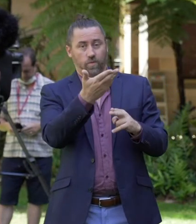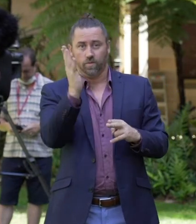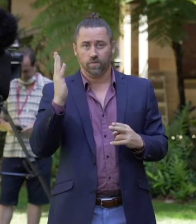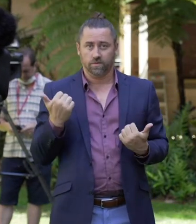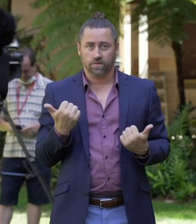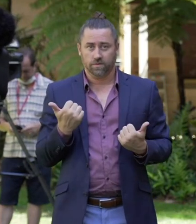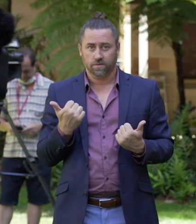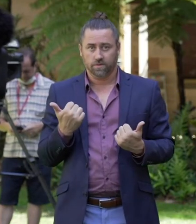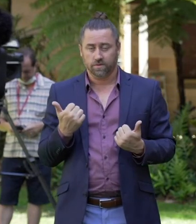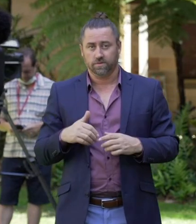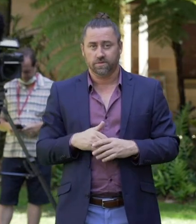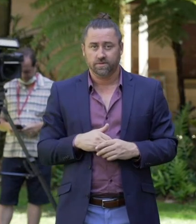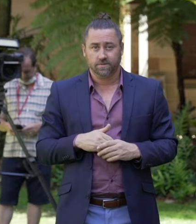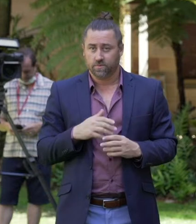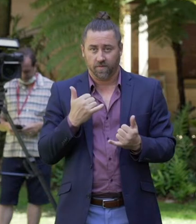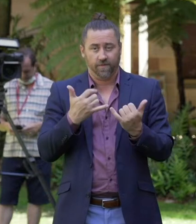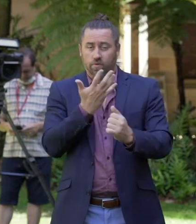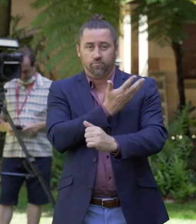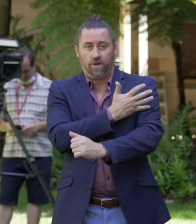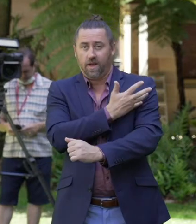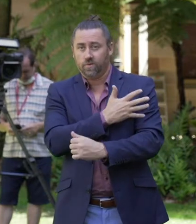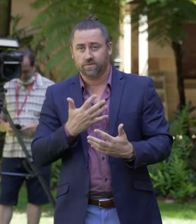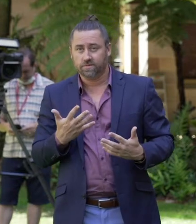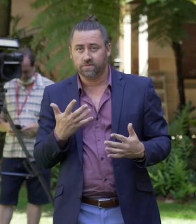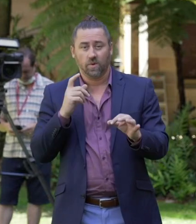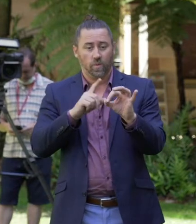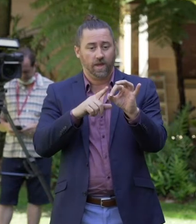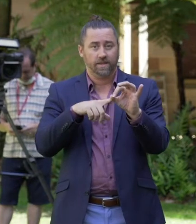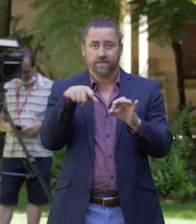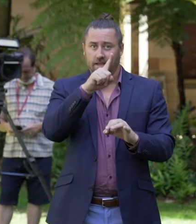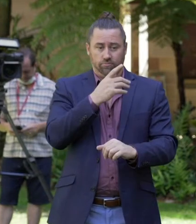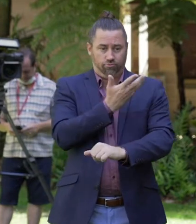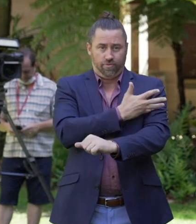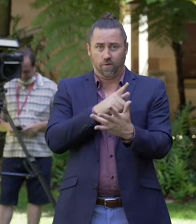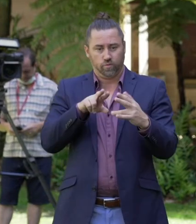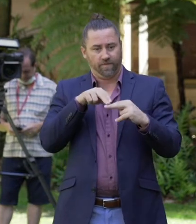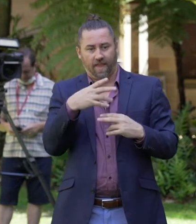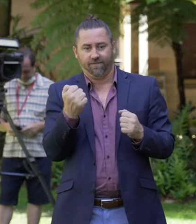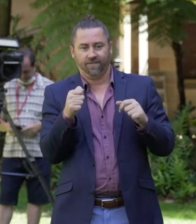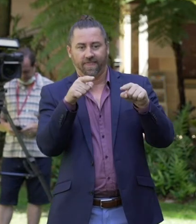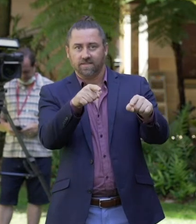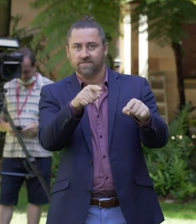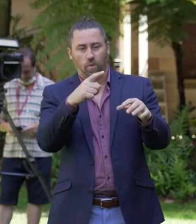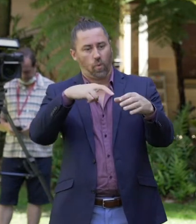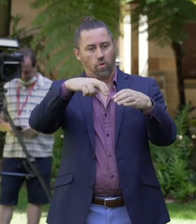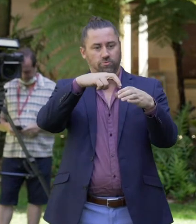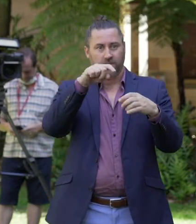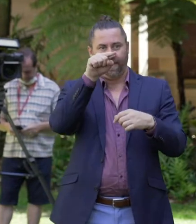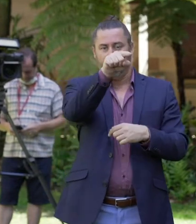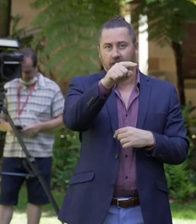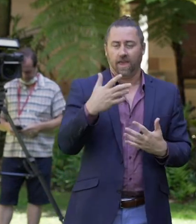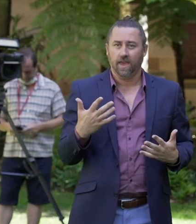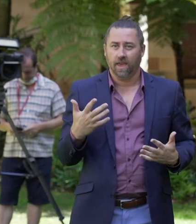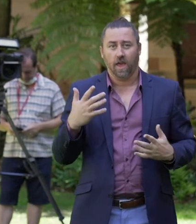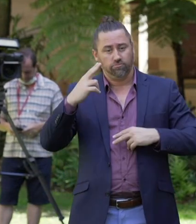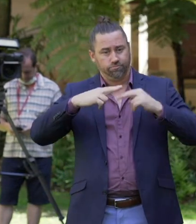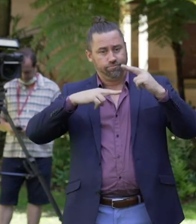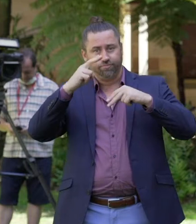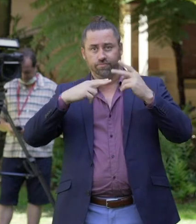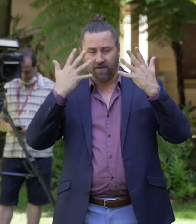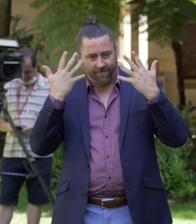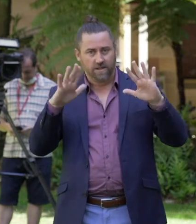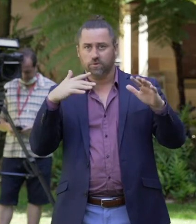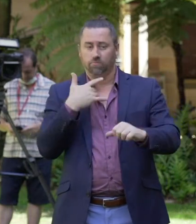is something that Queenslanders are proud of, and it's something that I'm incredibly proud of, that the construction has been